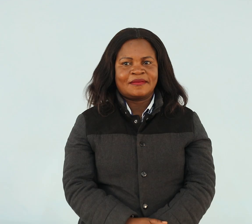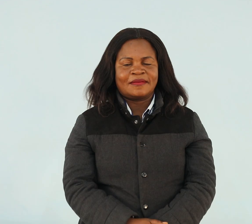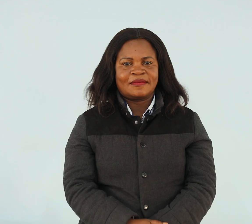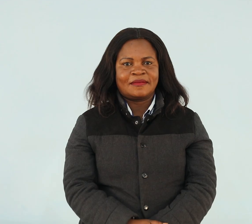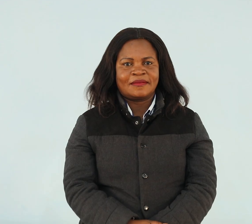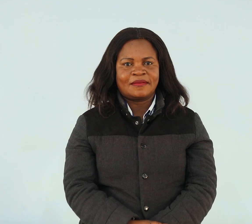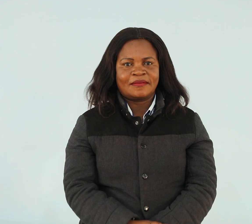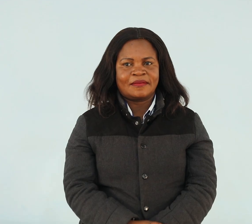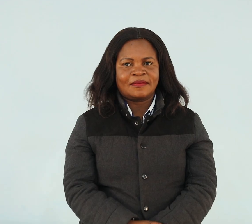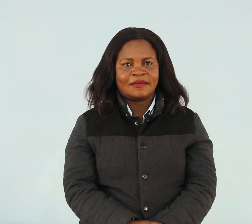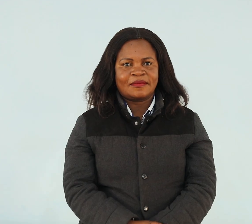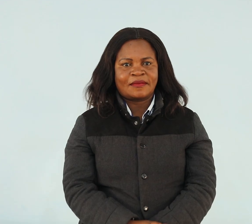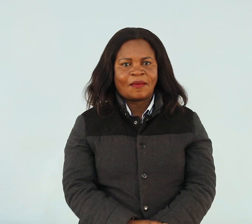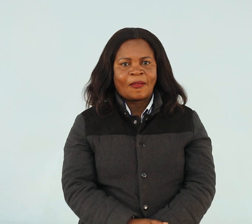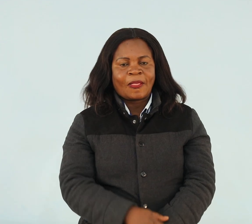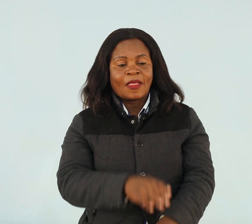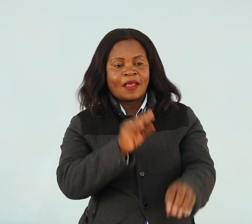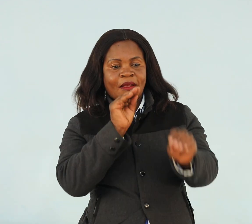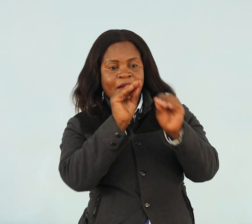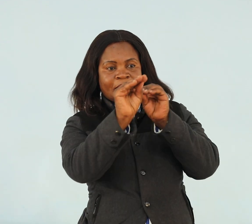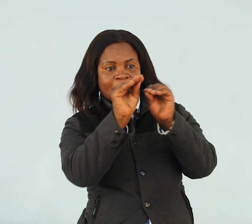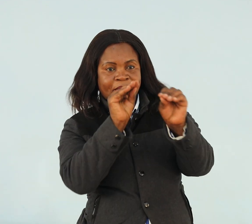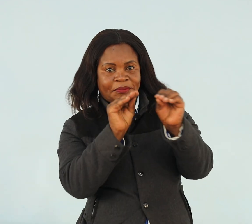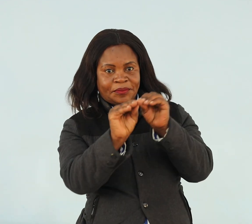Amendment of Article 149.